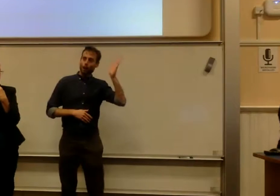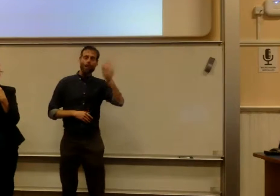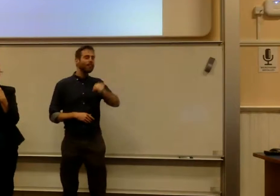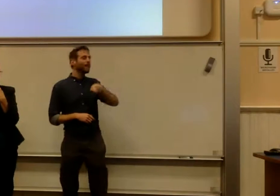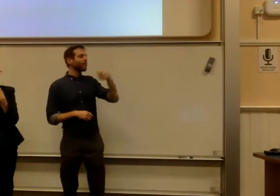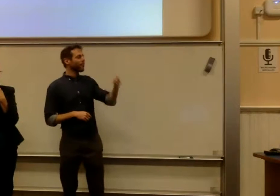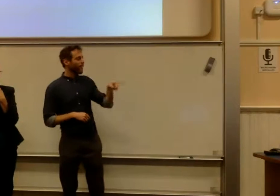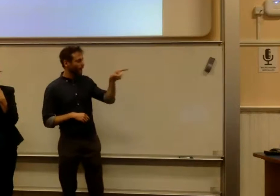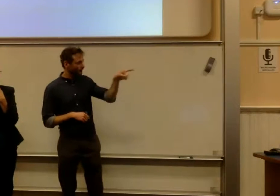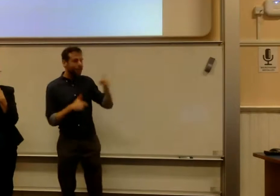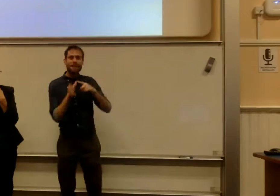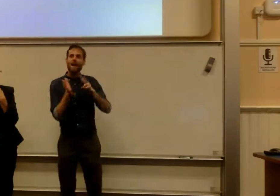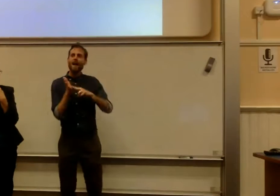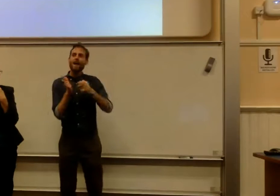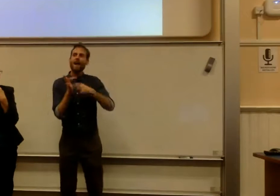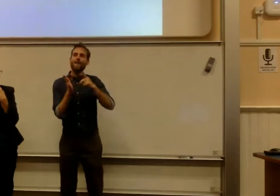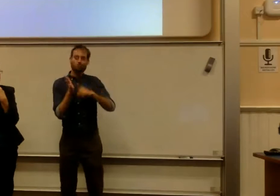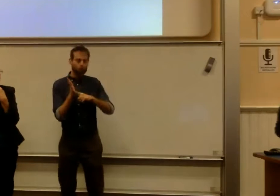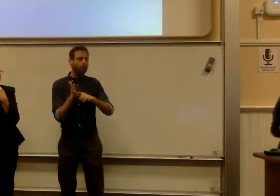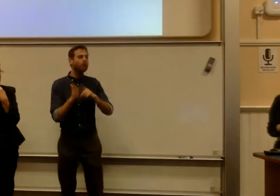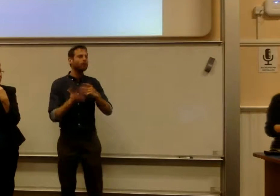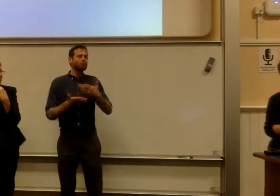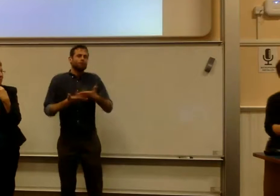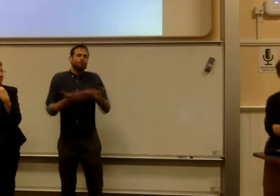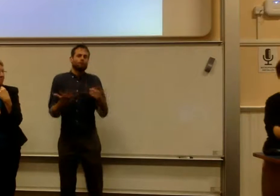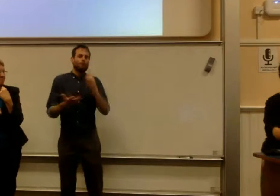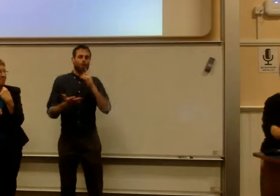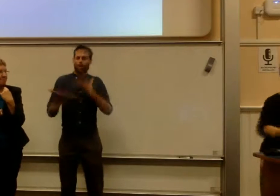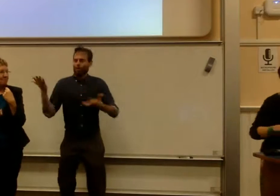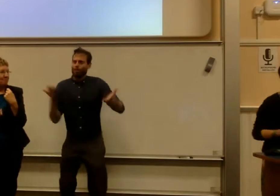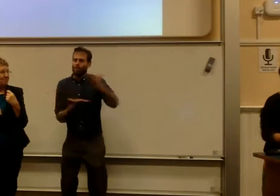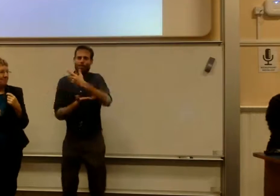there will be a lot of opportunity for discussion and debate as well.